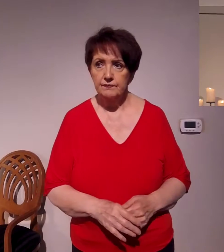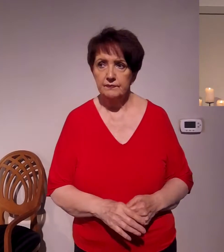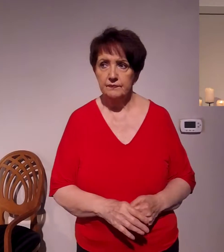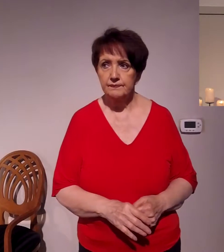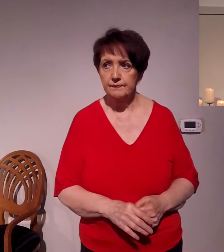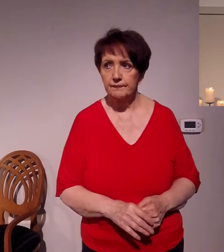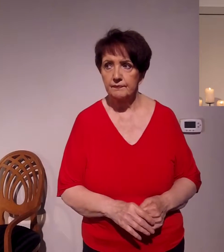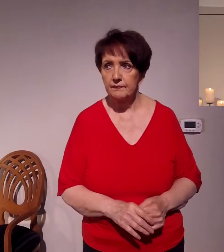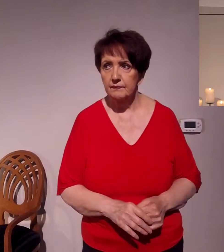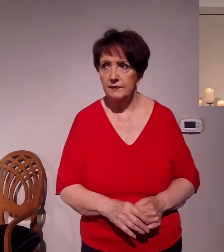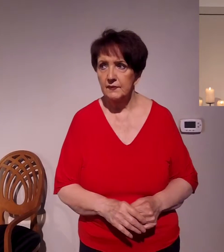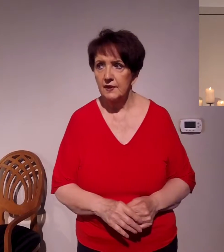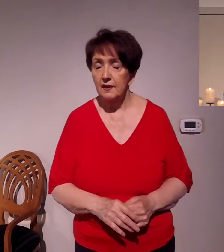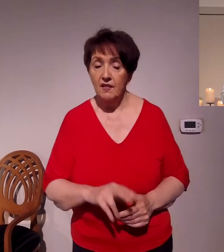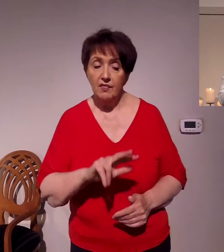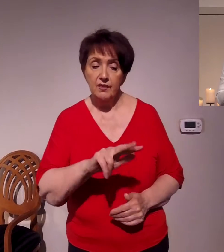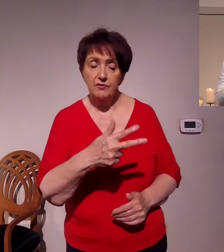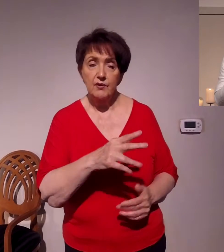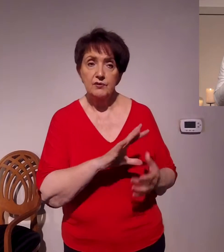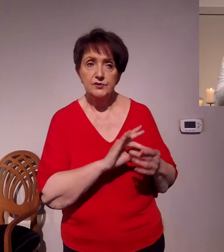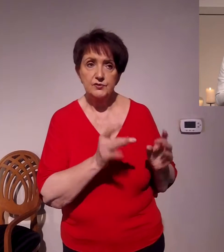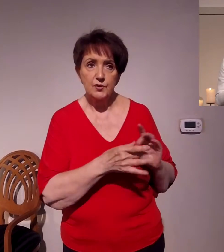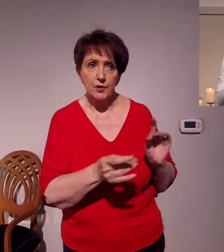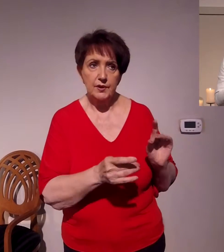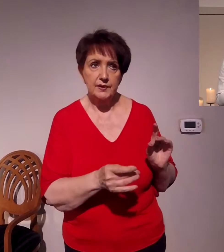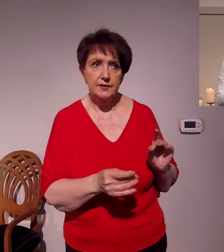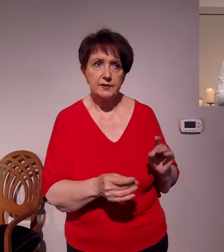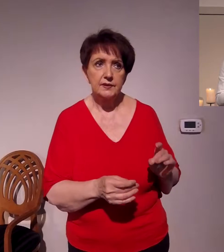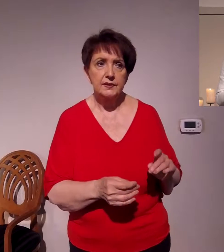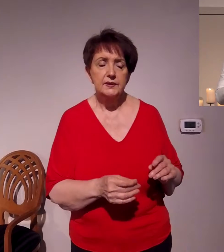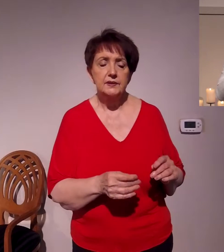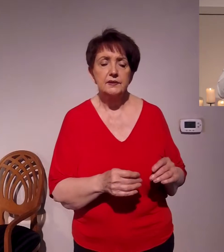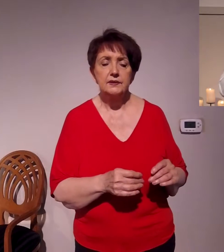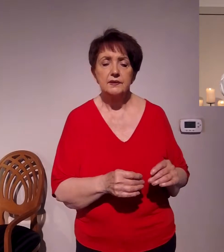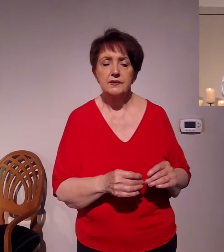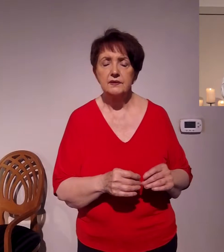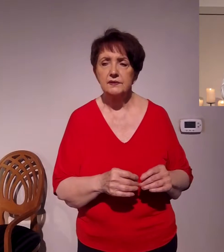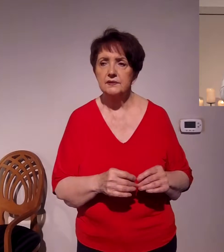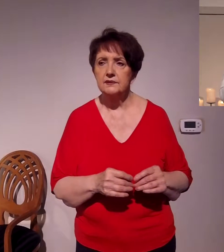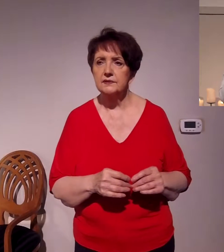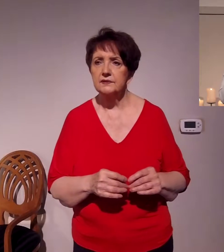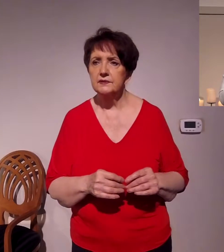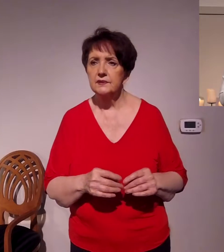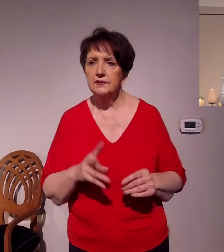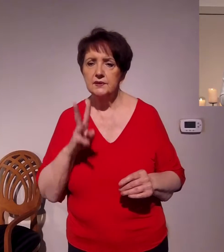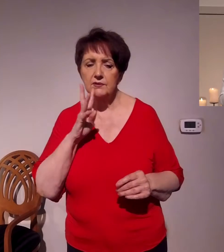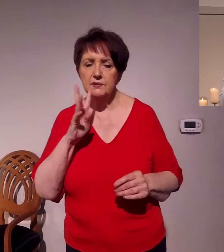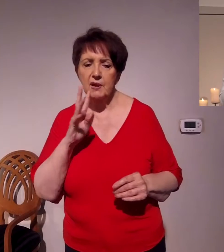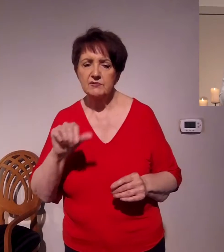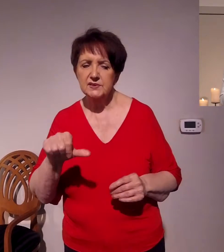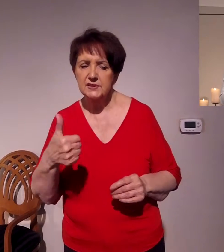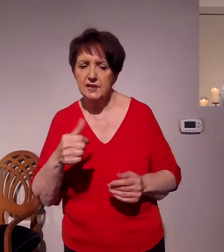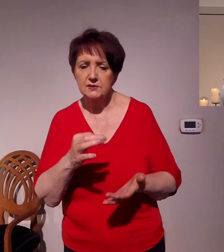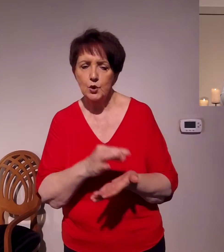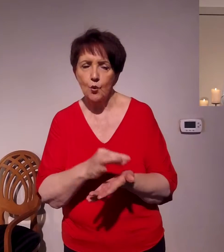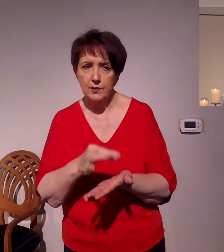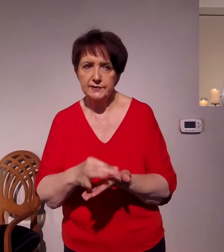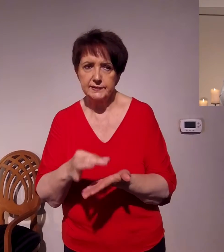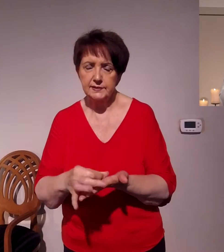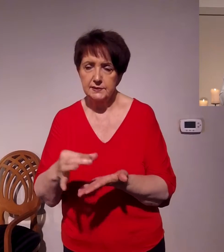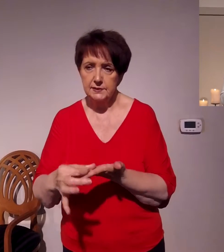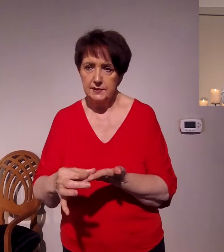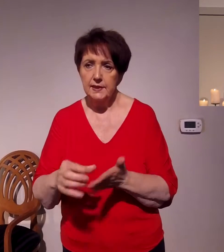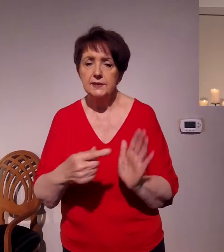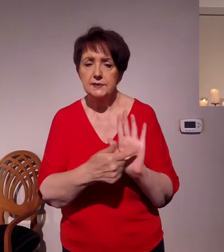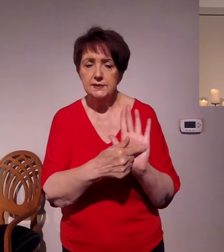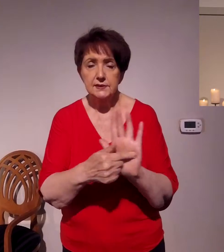And then the third parable in the same vein is a parable that he talks about 10 pieces of money, which he uses as a symbol of